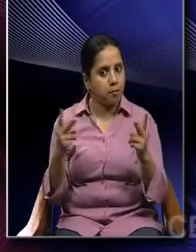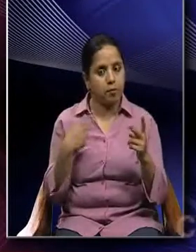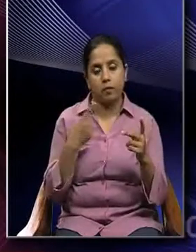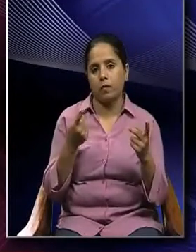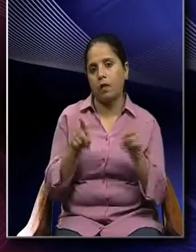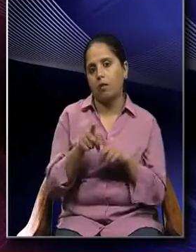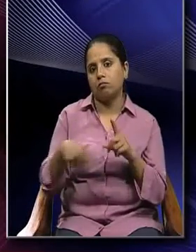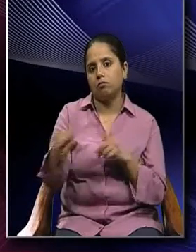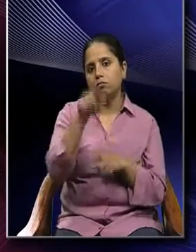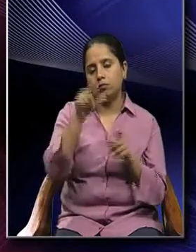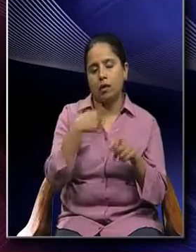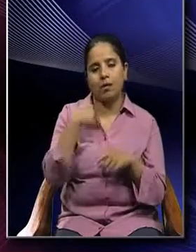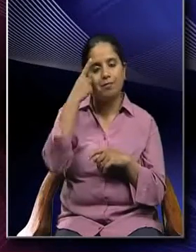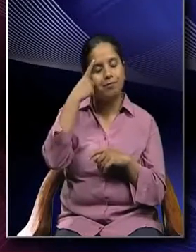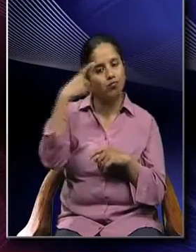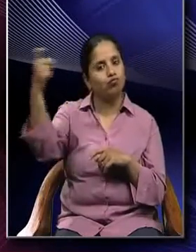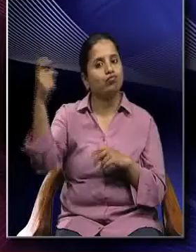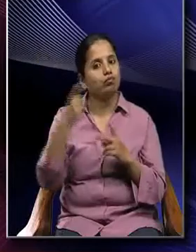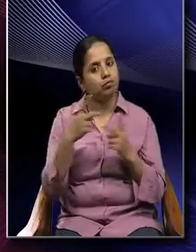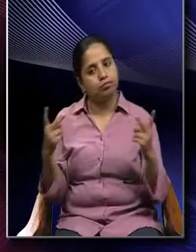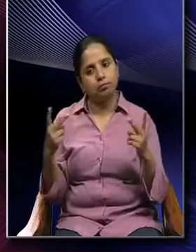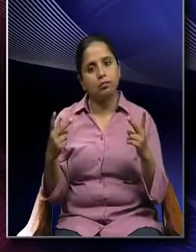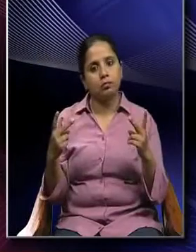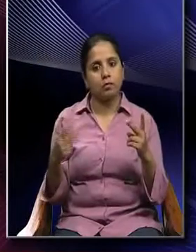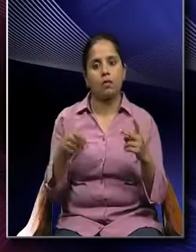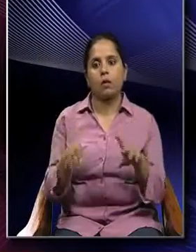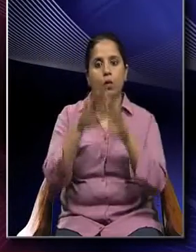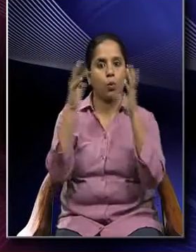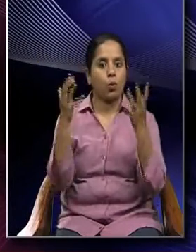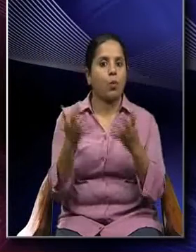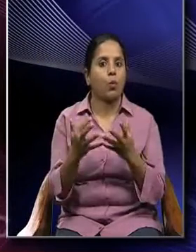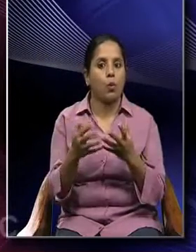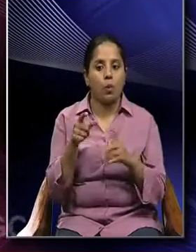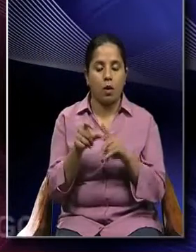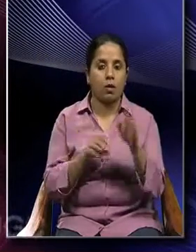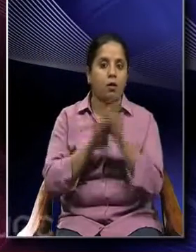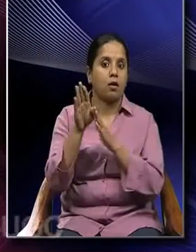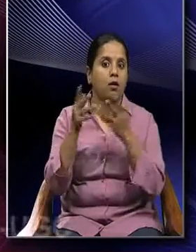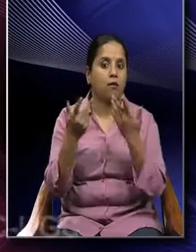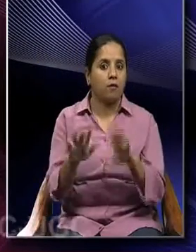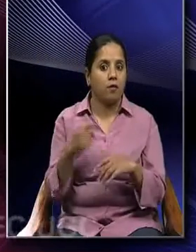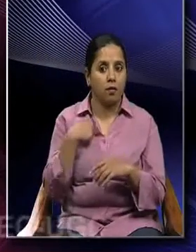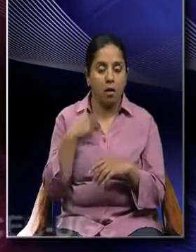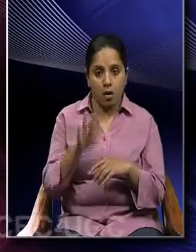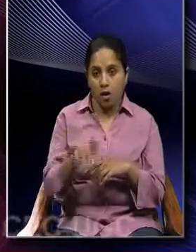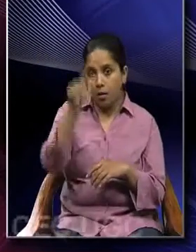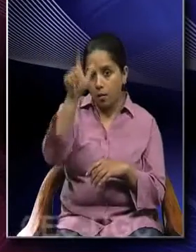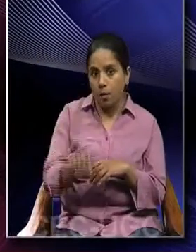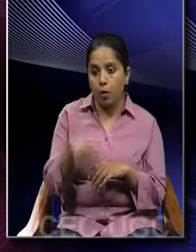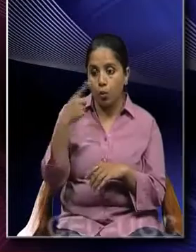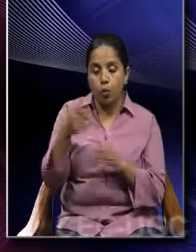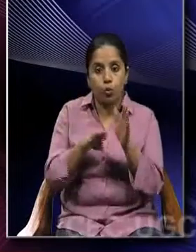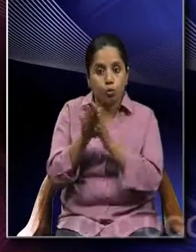cannot dream of a world which is developed unless we have a person who is